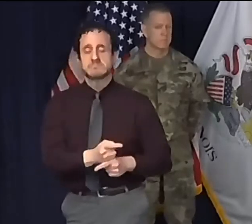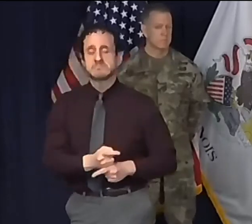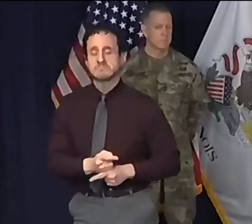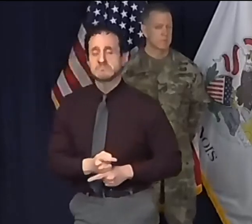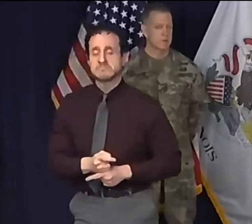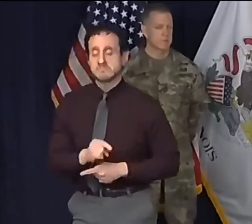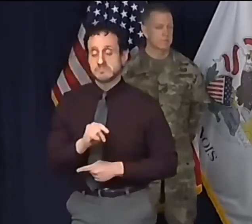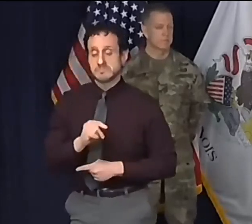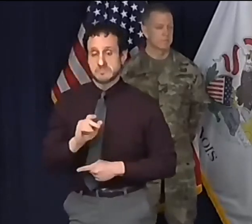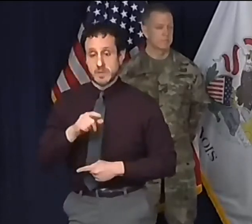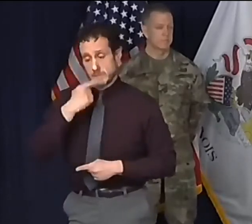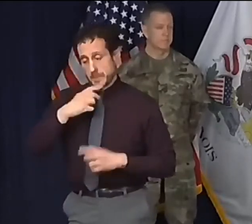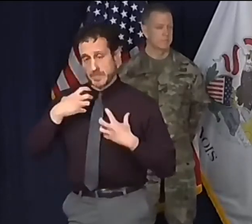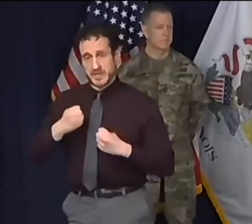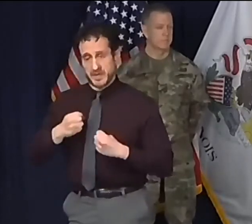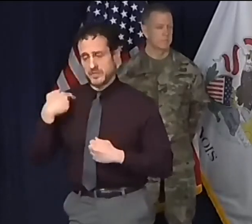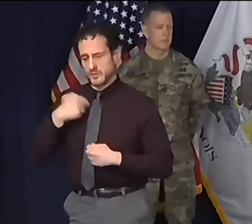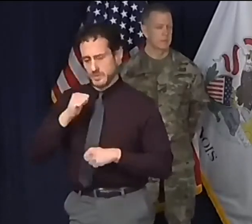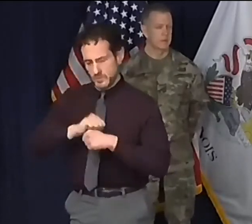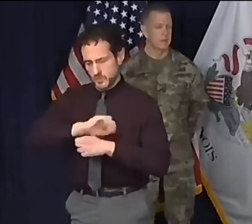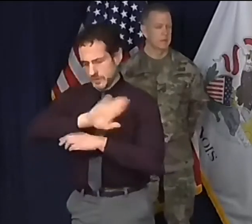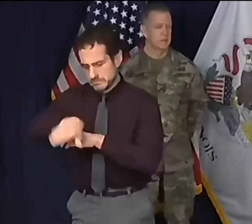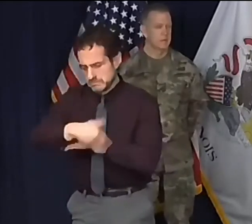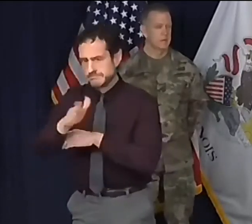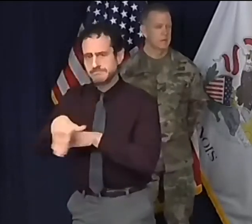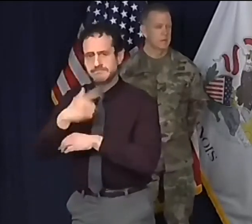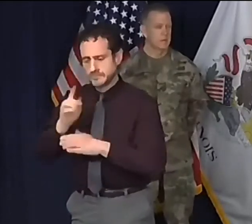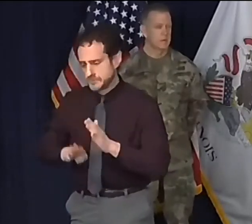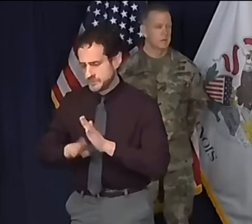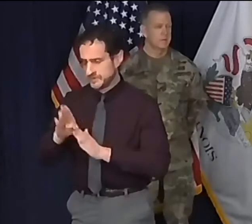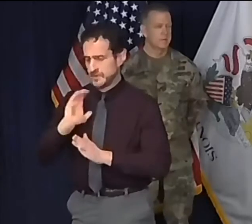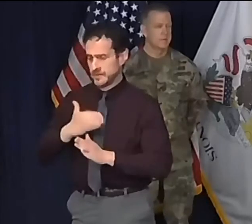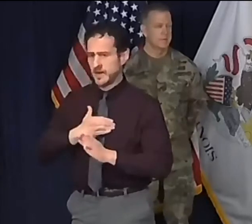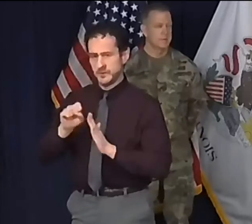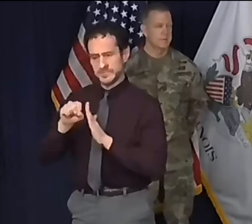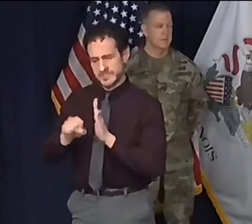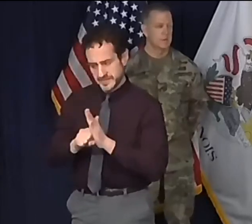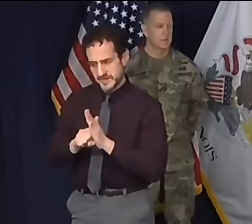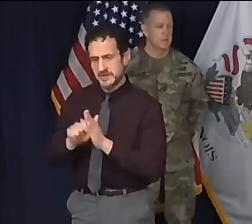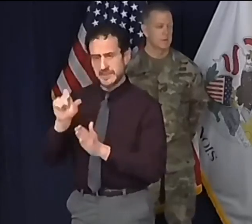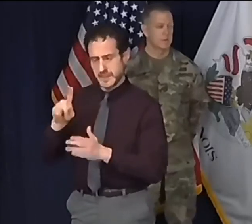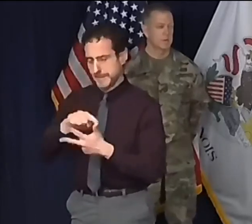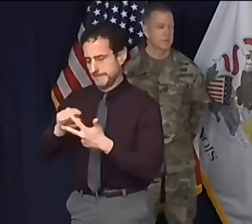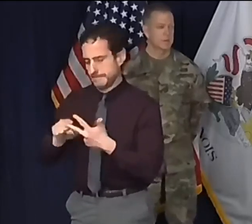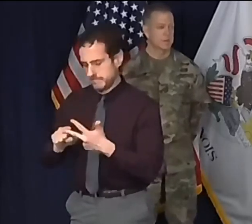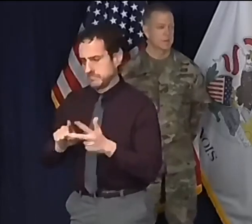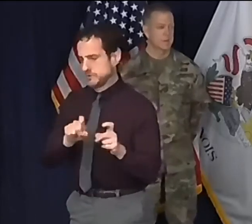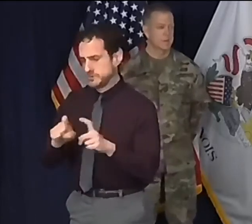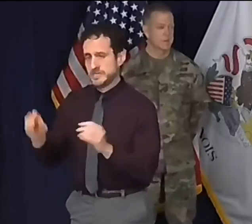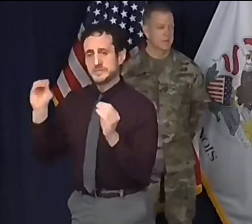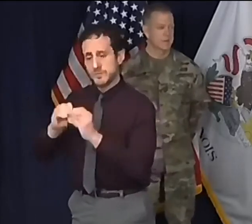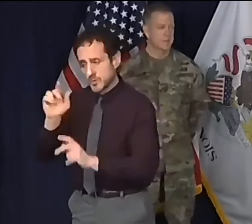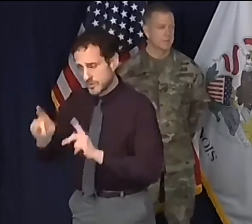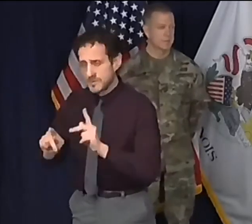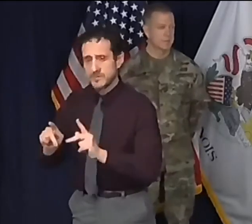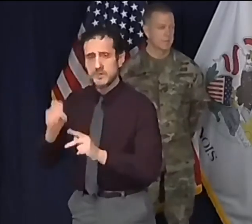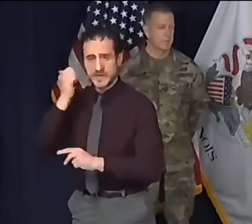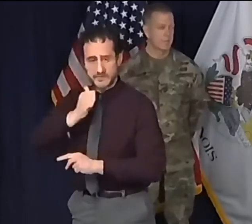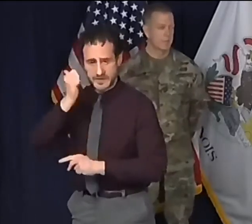working around the clock to further develop our own state public health laboratory capacity to test more specimens per